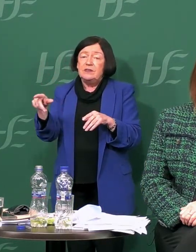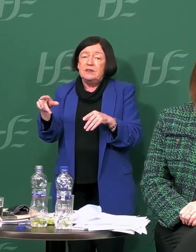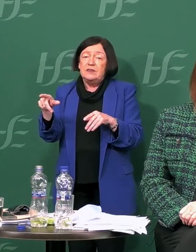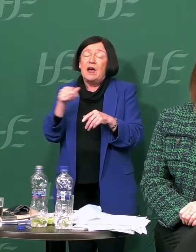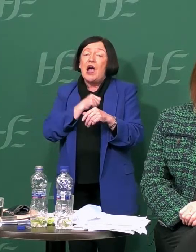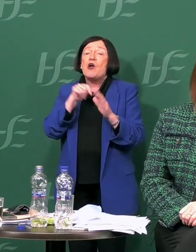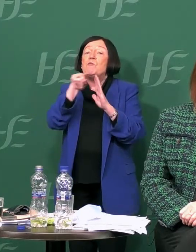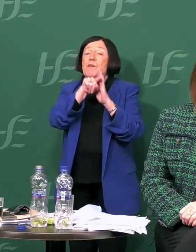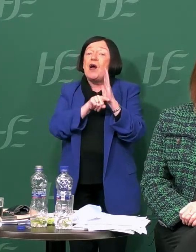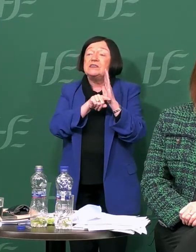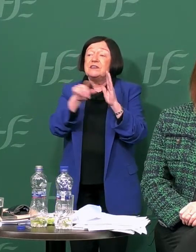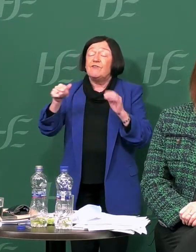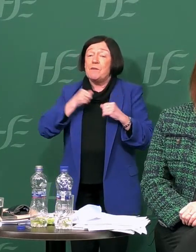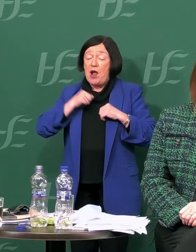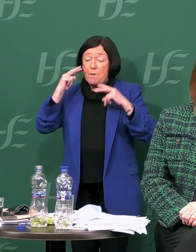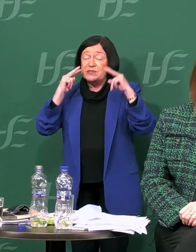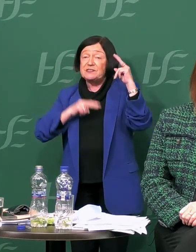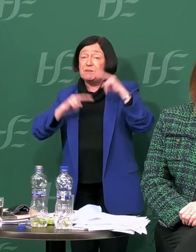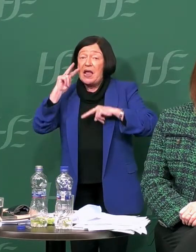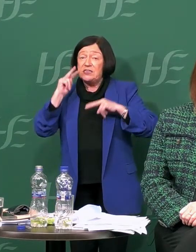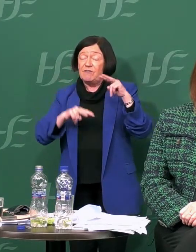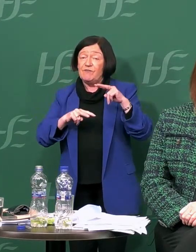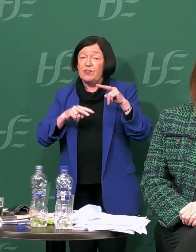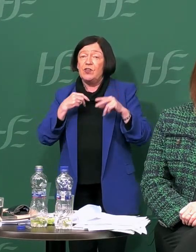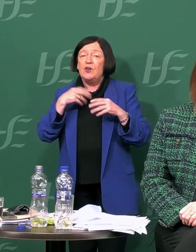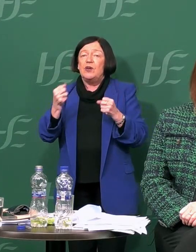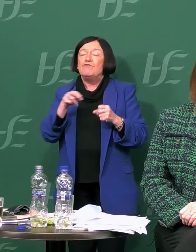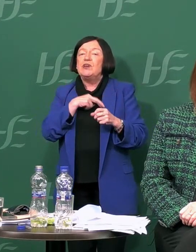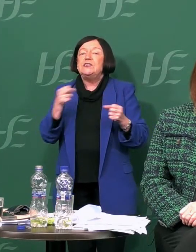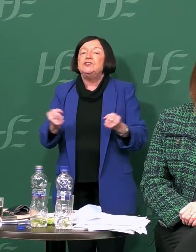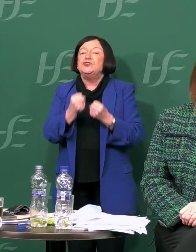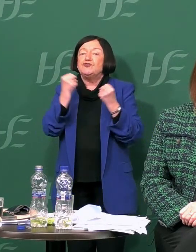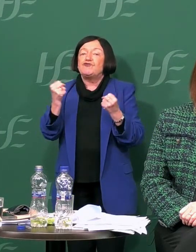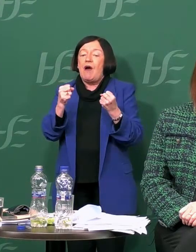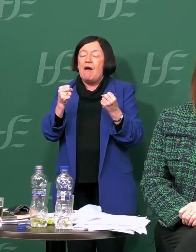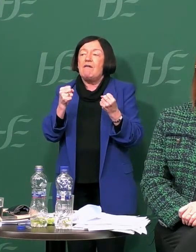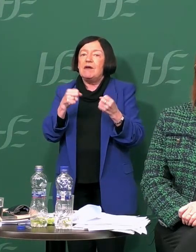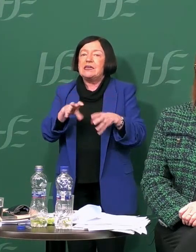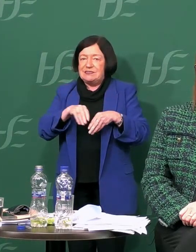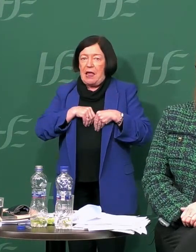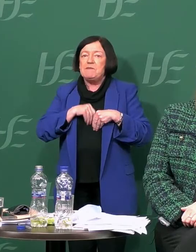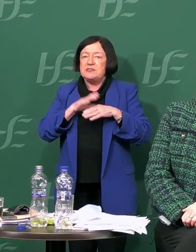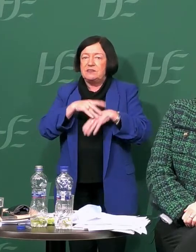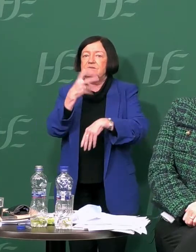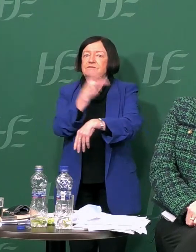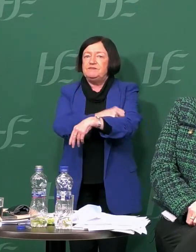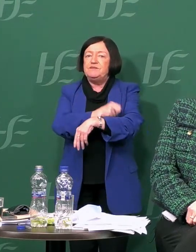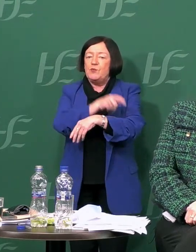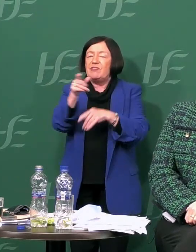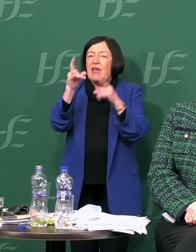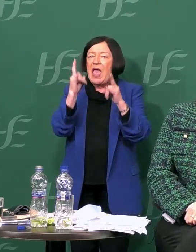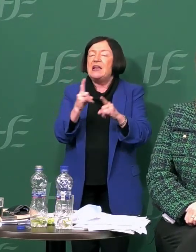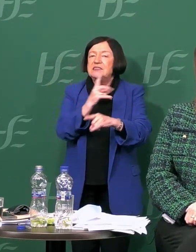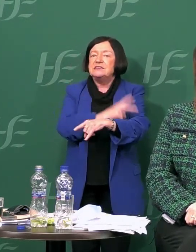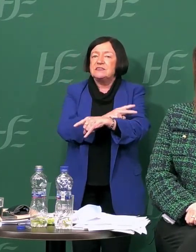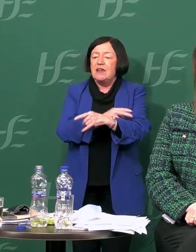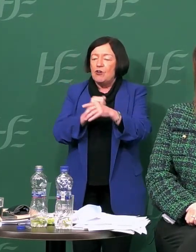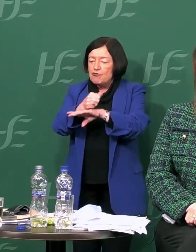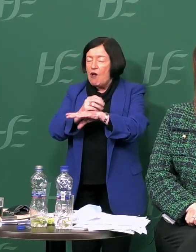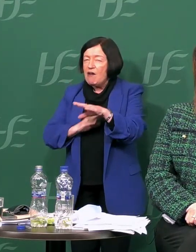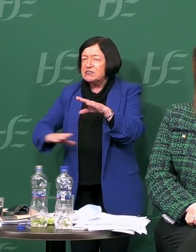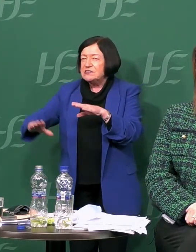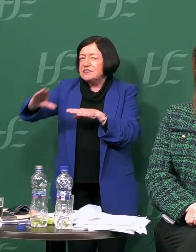Ultimately, policy decision, but from our perspective, we've had a really strong take-up. I want to acknowledge it across the system, across the board. We're